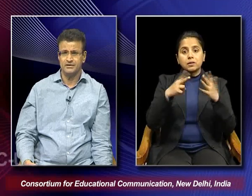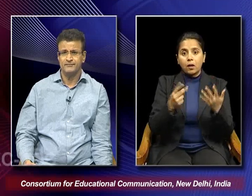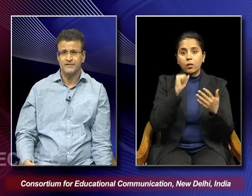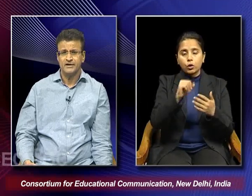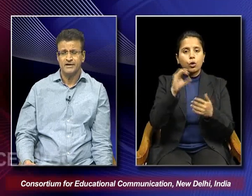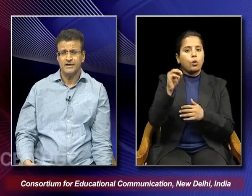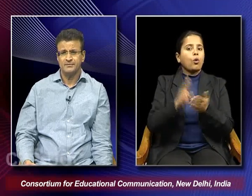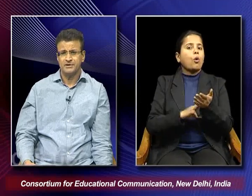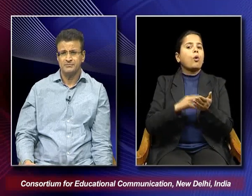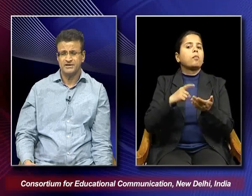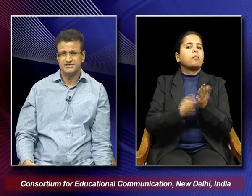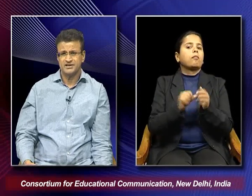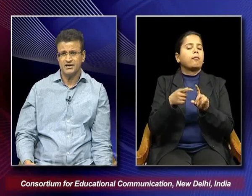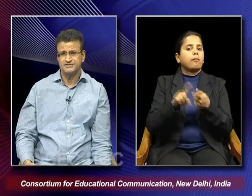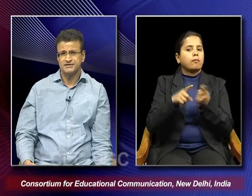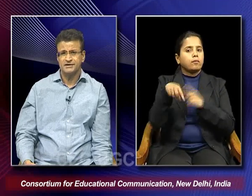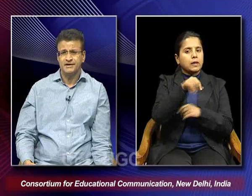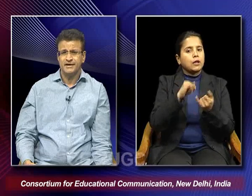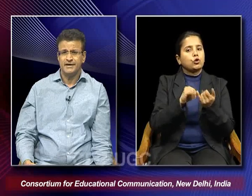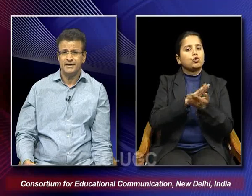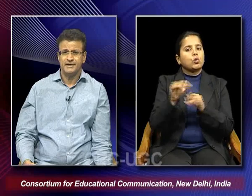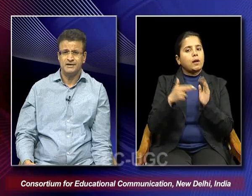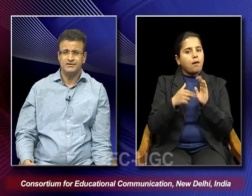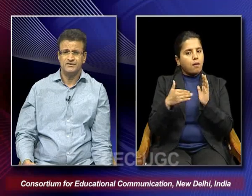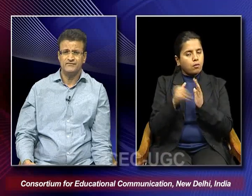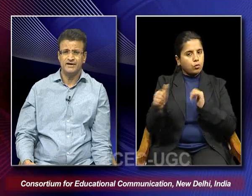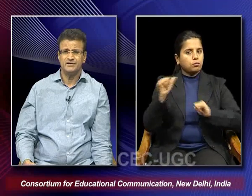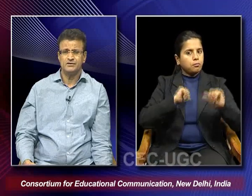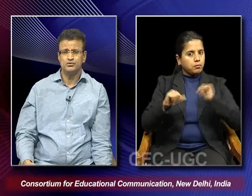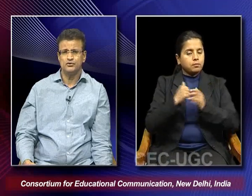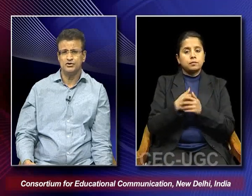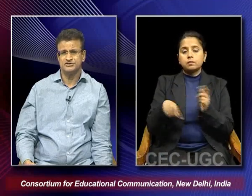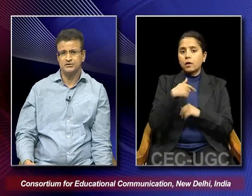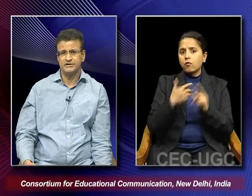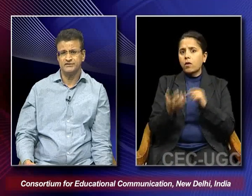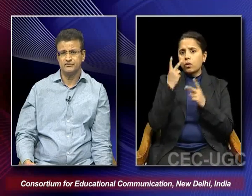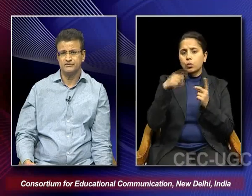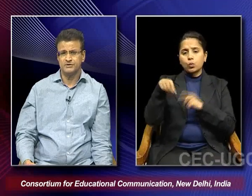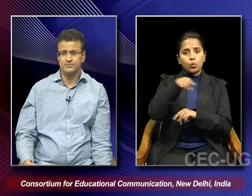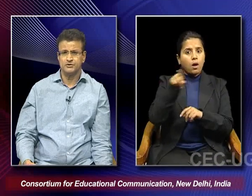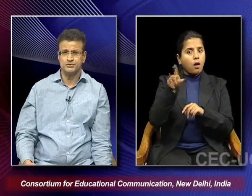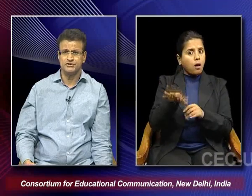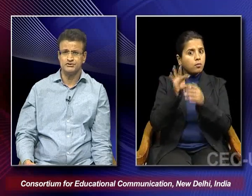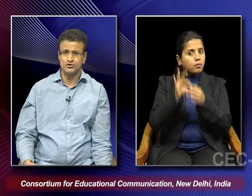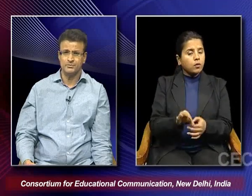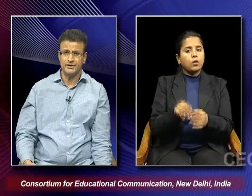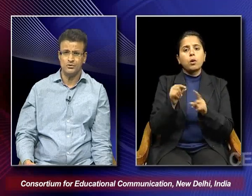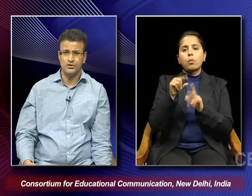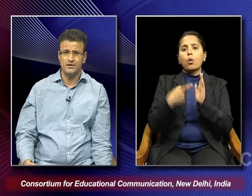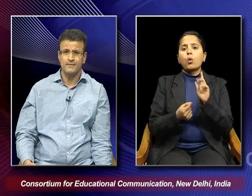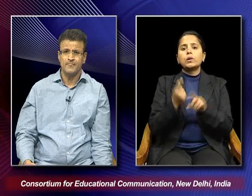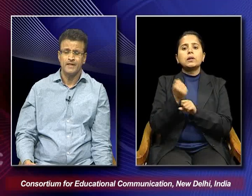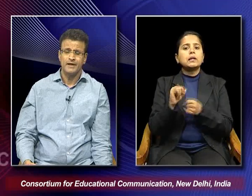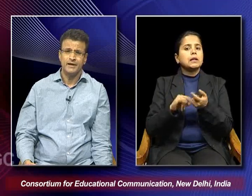Maria, and played by Shehnaz. And we find that who was a native of the Portuguese occupied